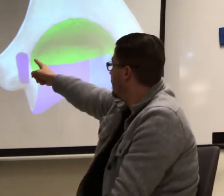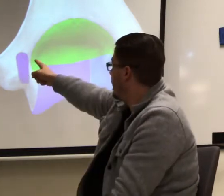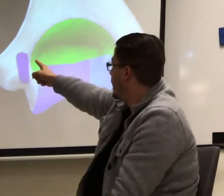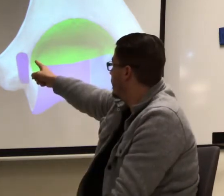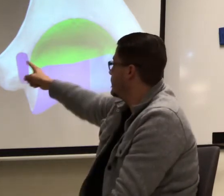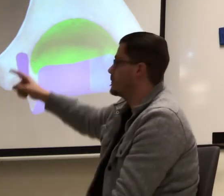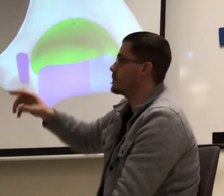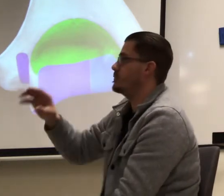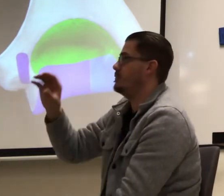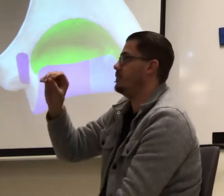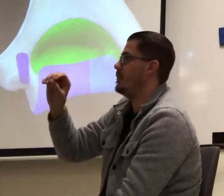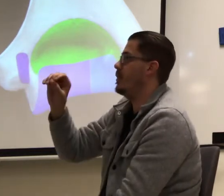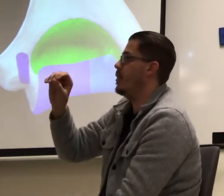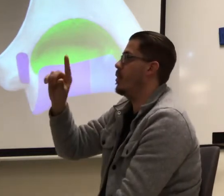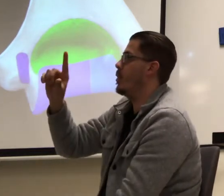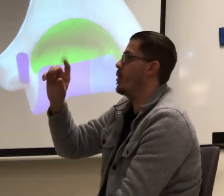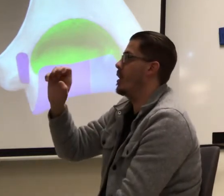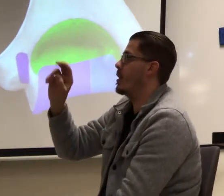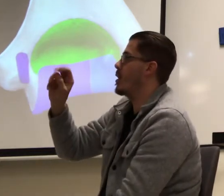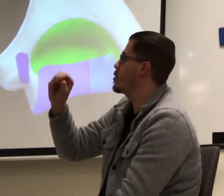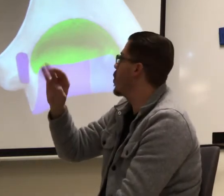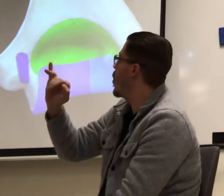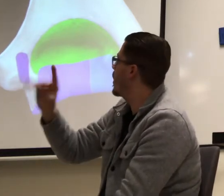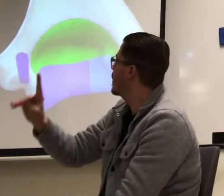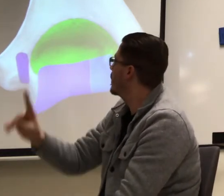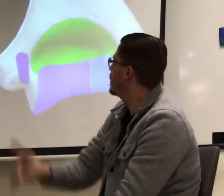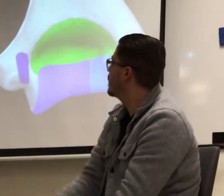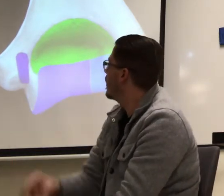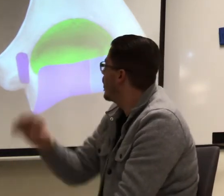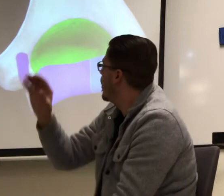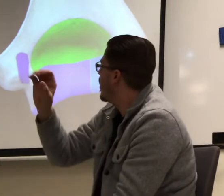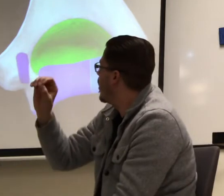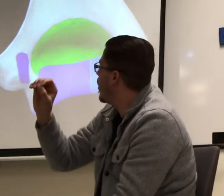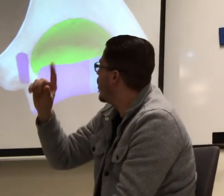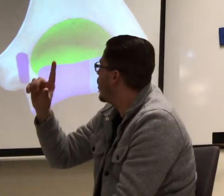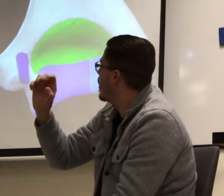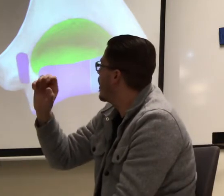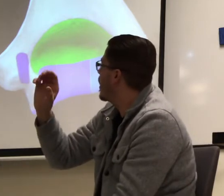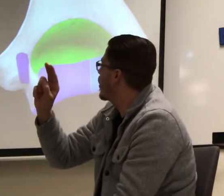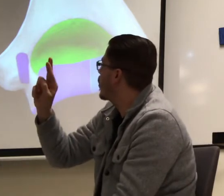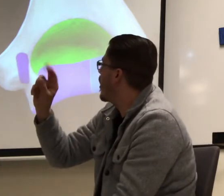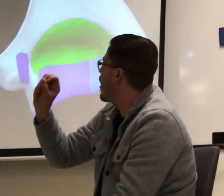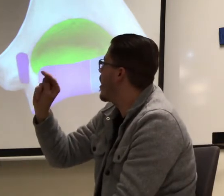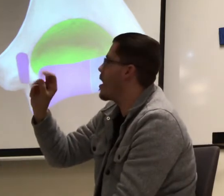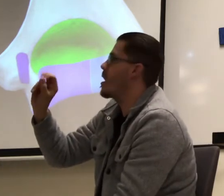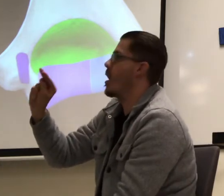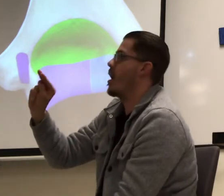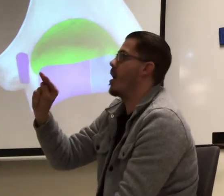So olecranon fossa in green,